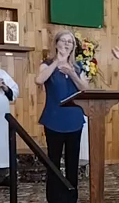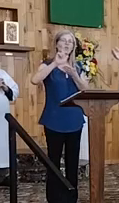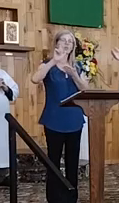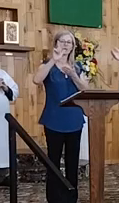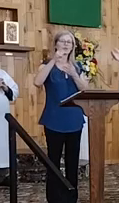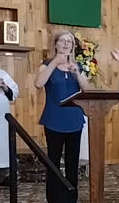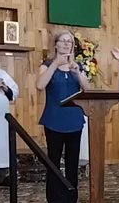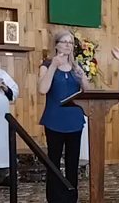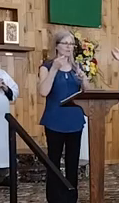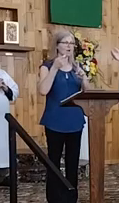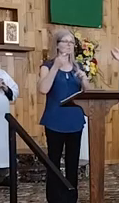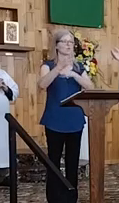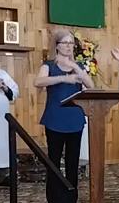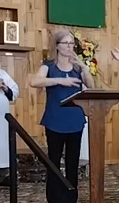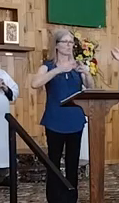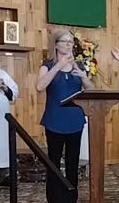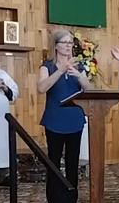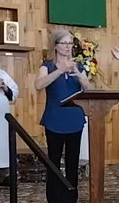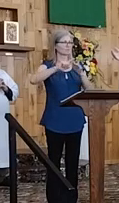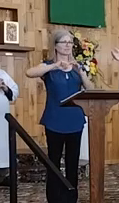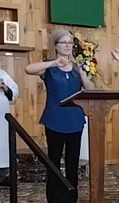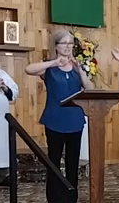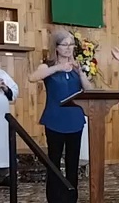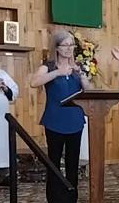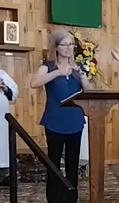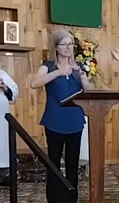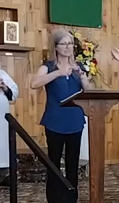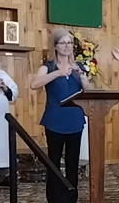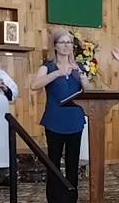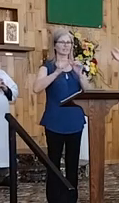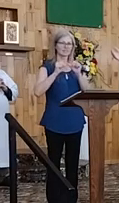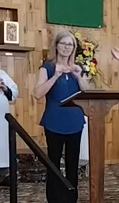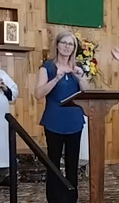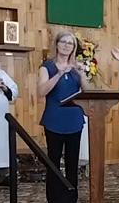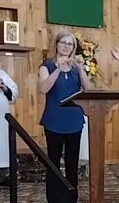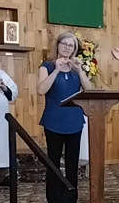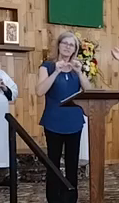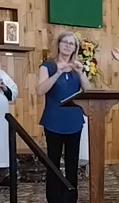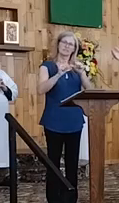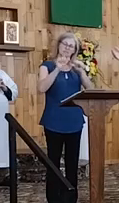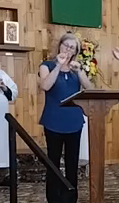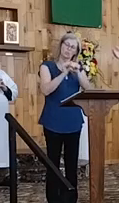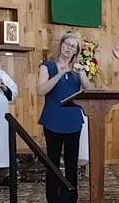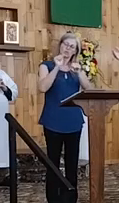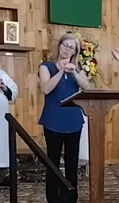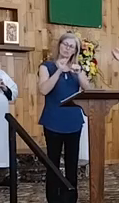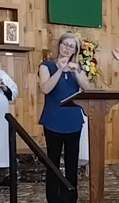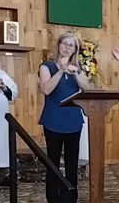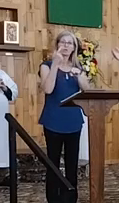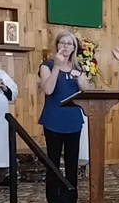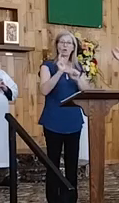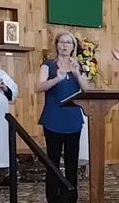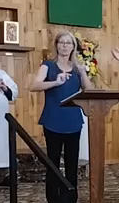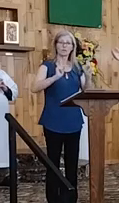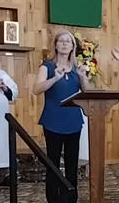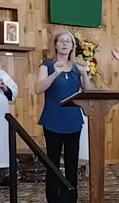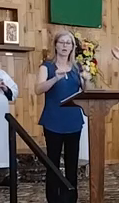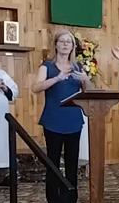And from the world's beginning are ceaselessly at work so that the human race may become